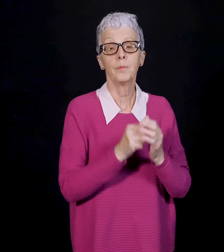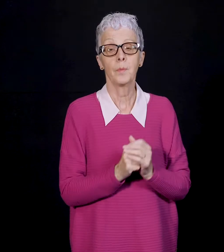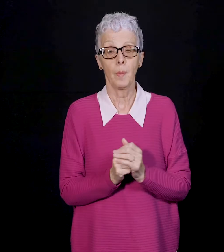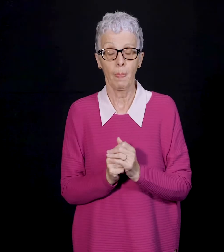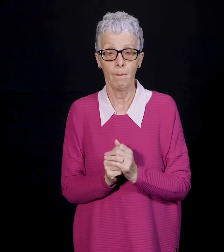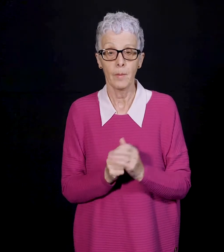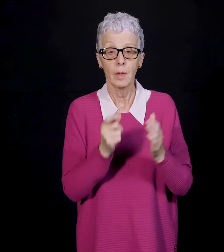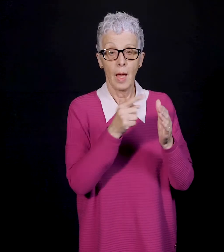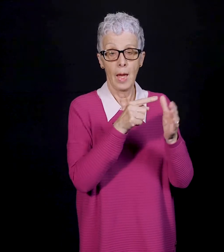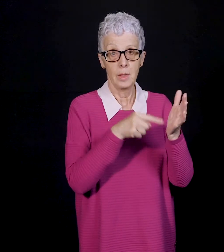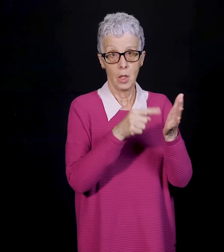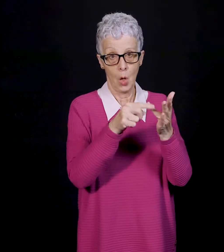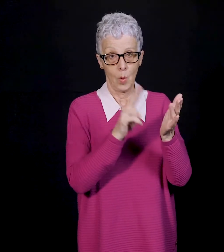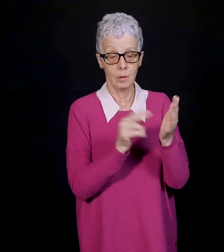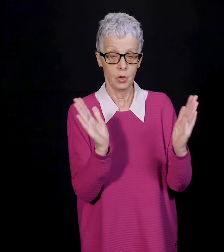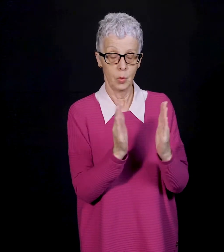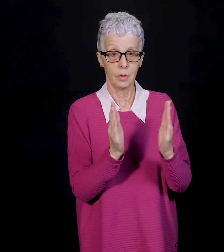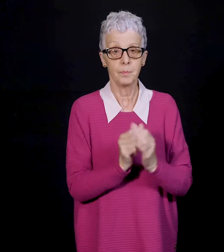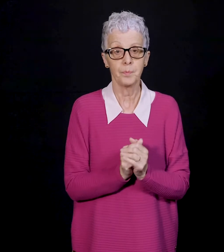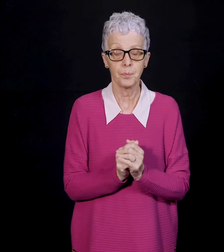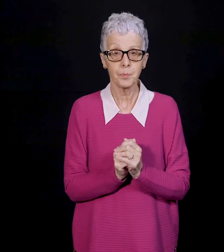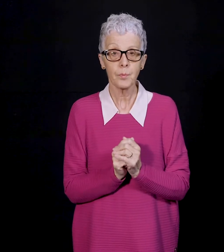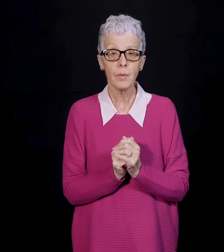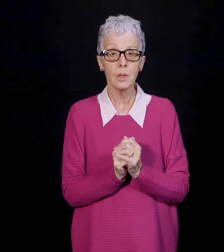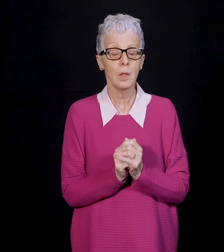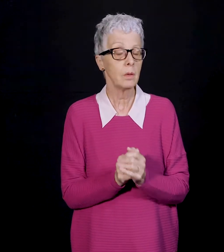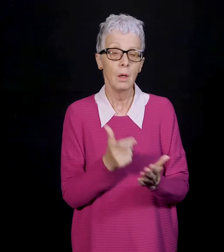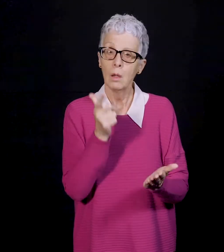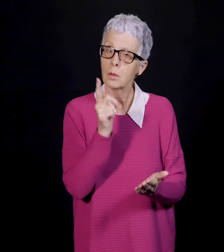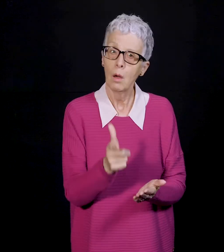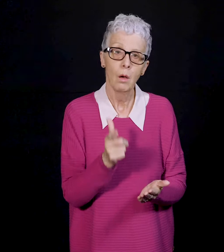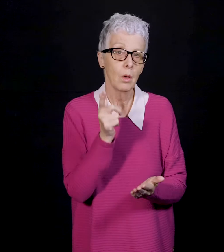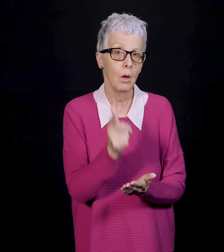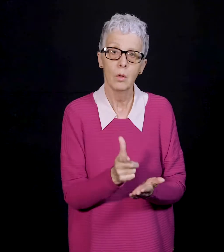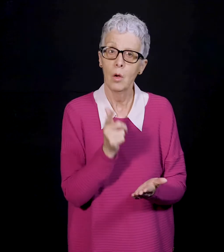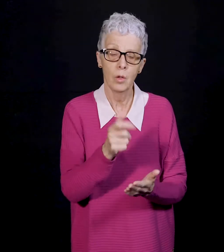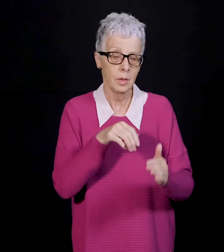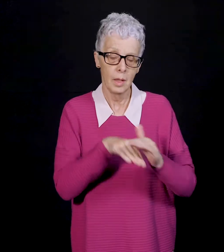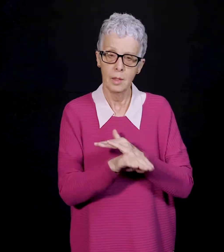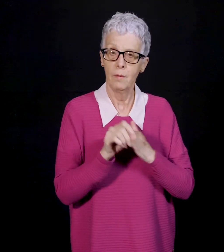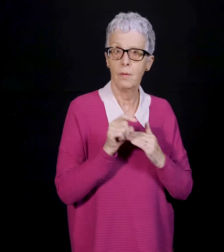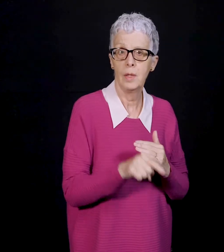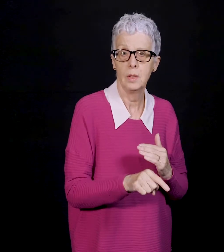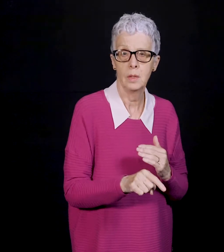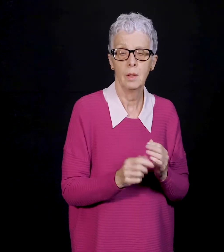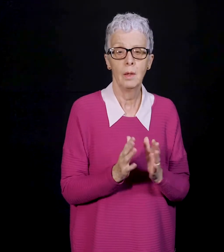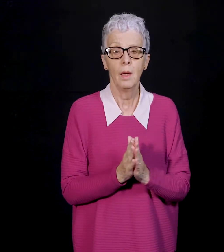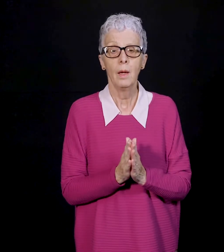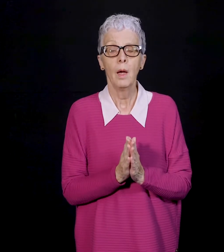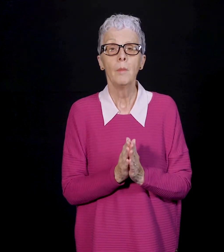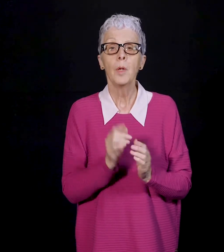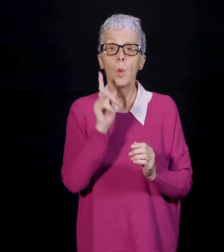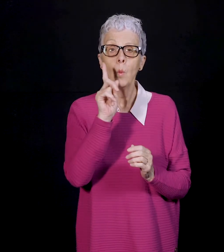I'm not going to spend a lot of time today unpacking the actual chapter. There's a lot in it. There's a lot of verses. There's a lot to be said about it. But I will